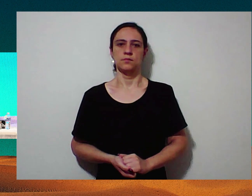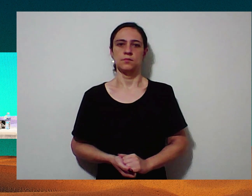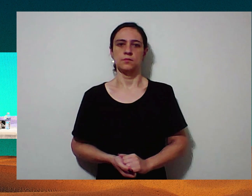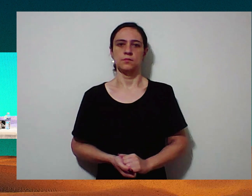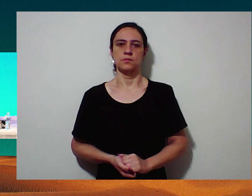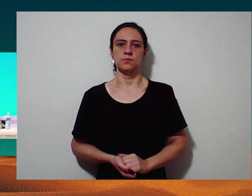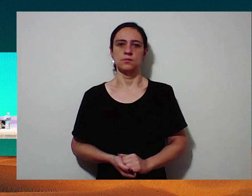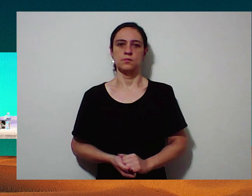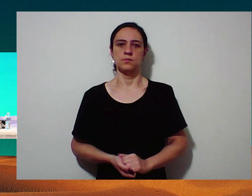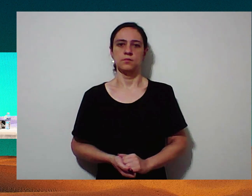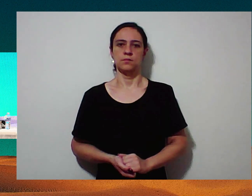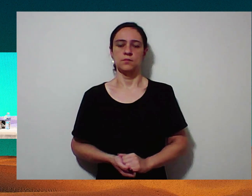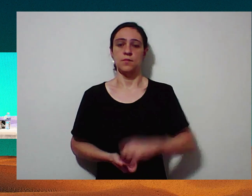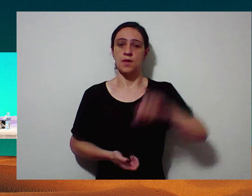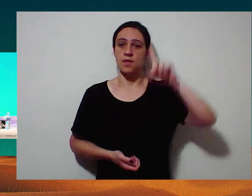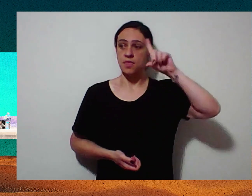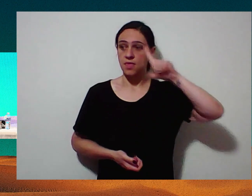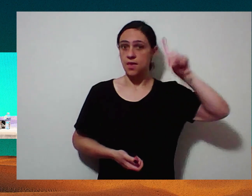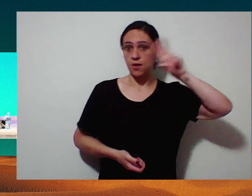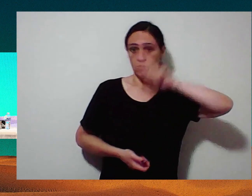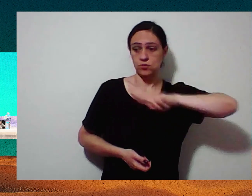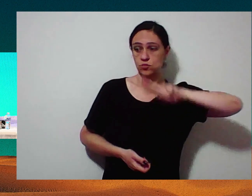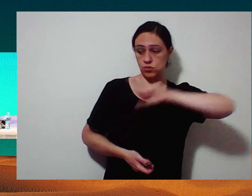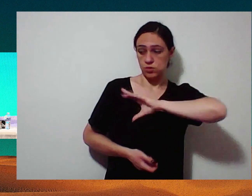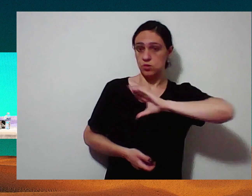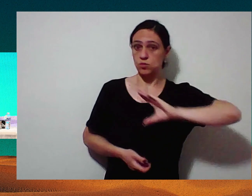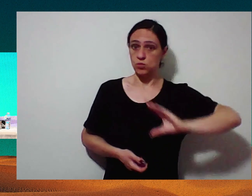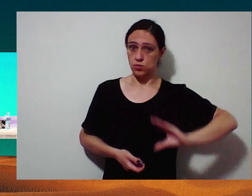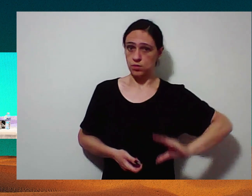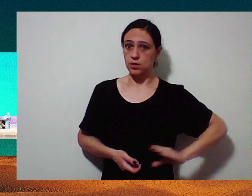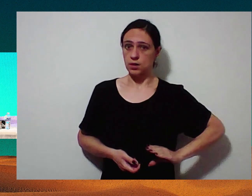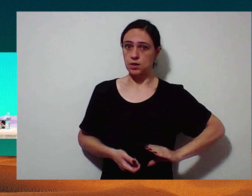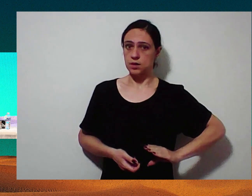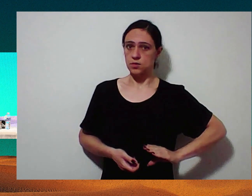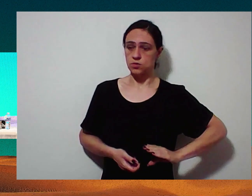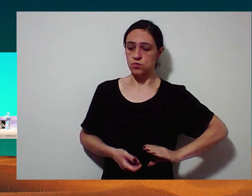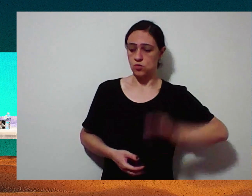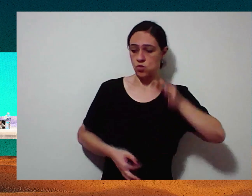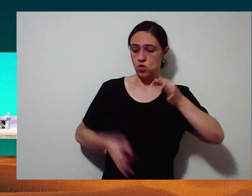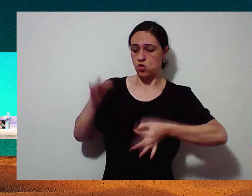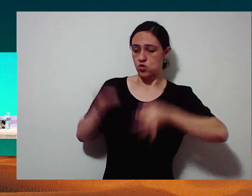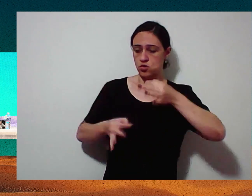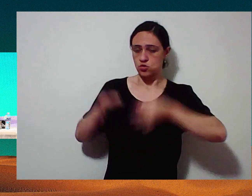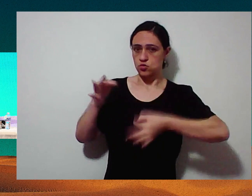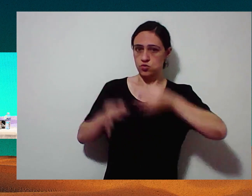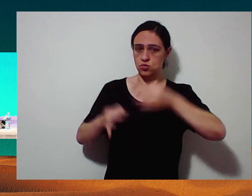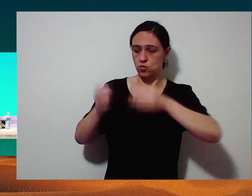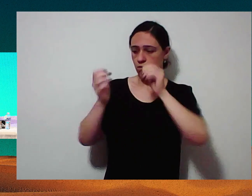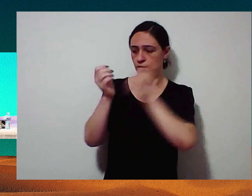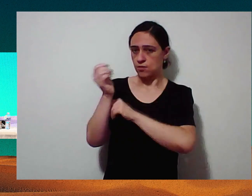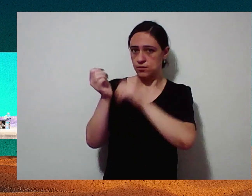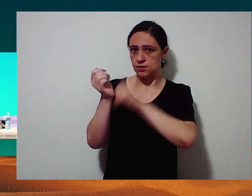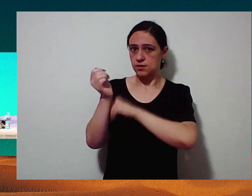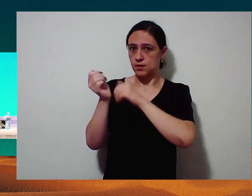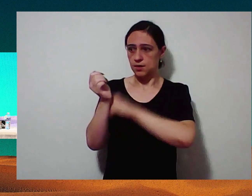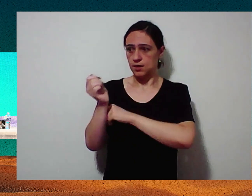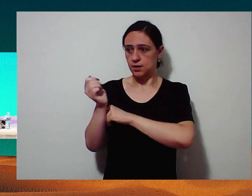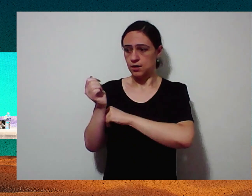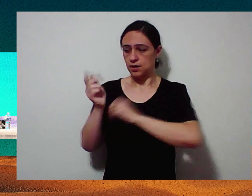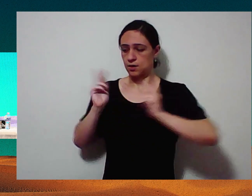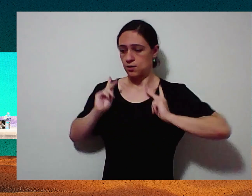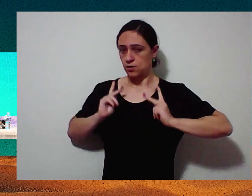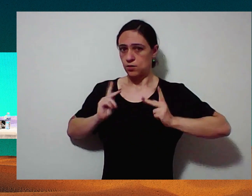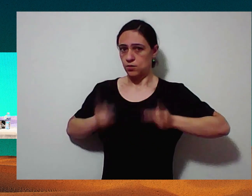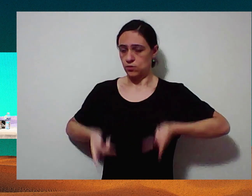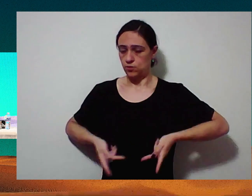o segredo dos homens de conformidade com o meu evangelho. In the day when God will judge the secrets of men by